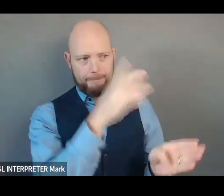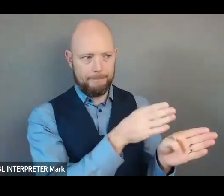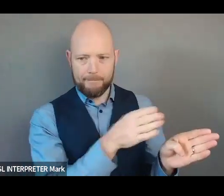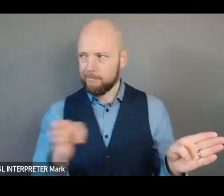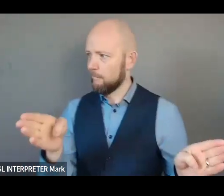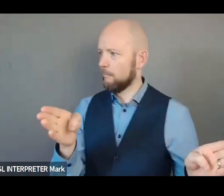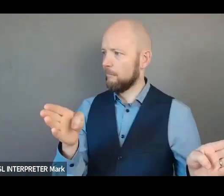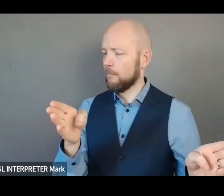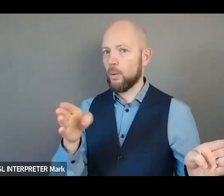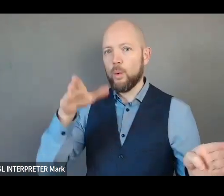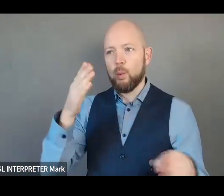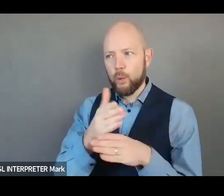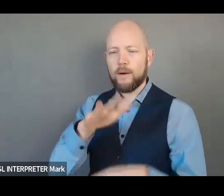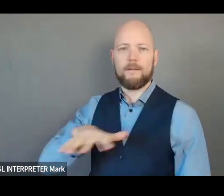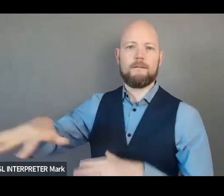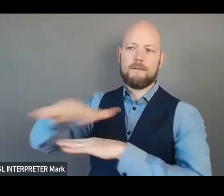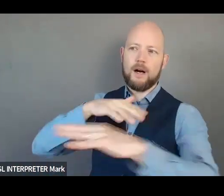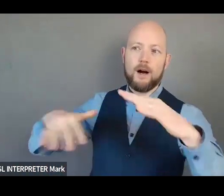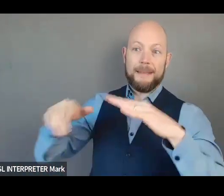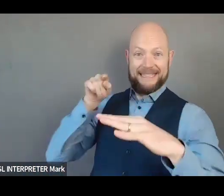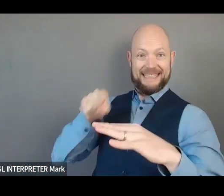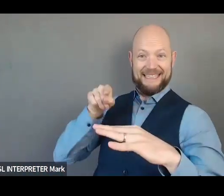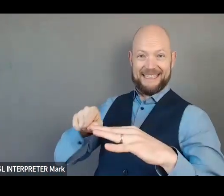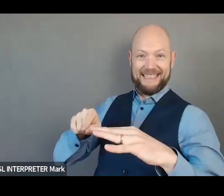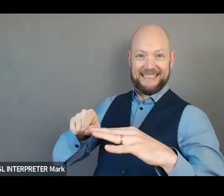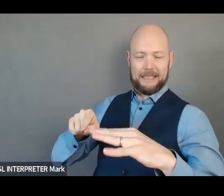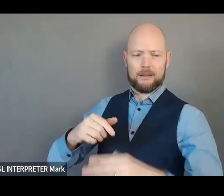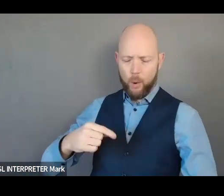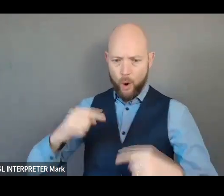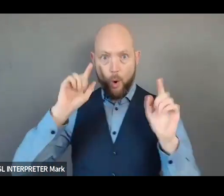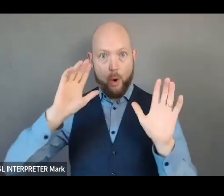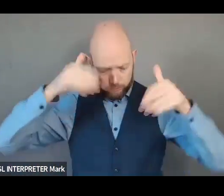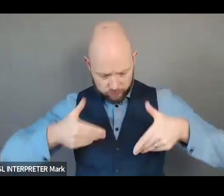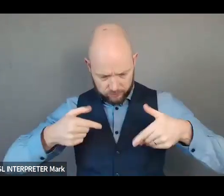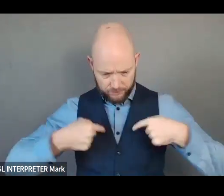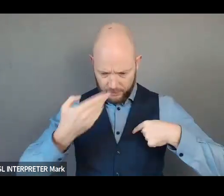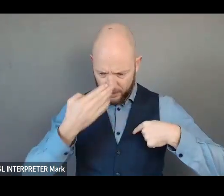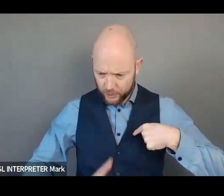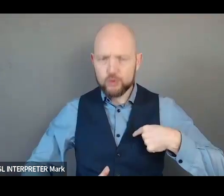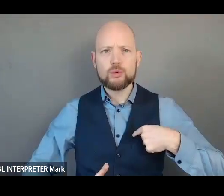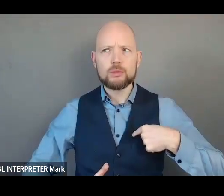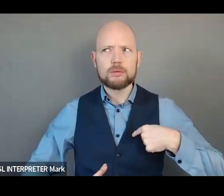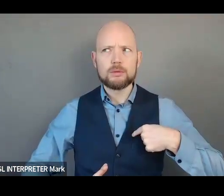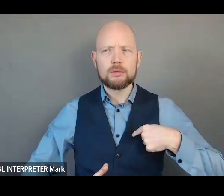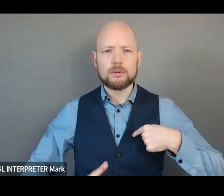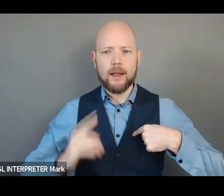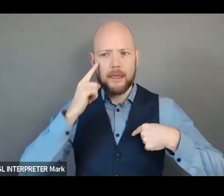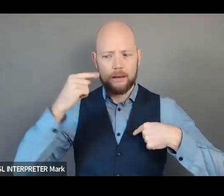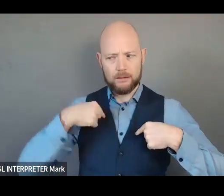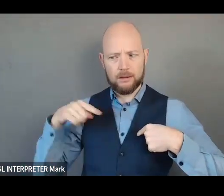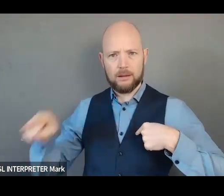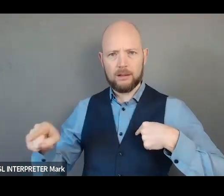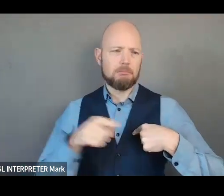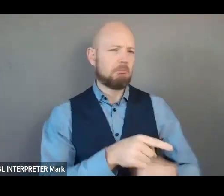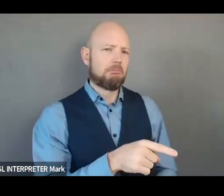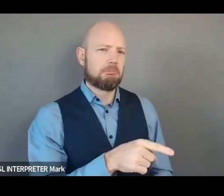are we doing? What is our environment? What are our attitudes? Because the attitudes, unspoken policies that exist in employers